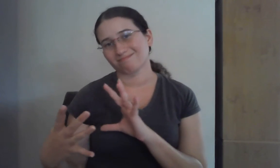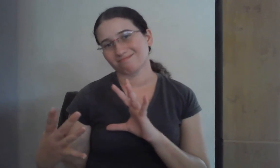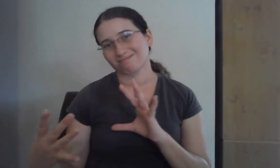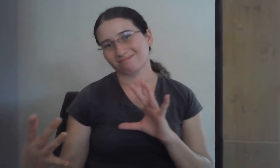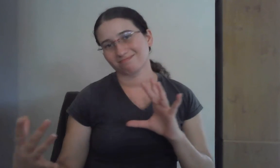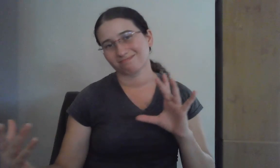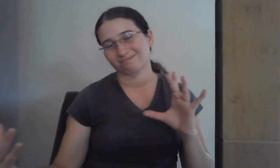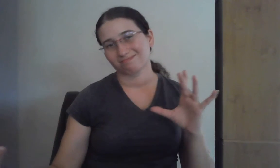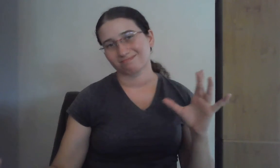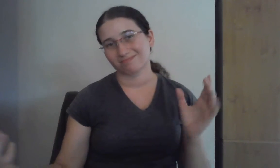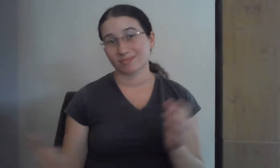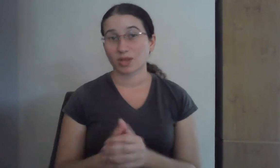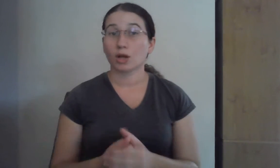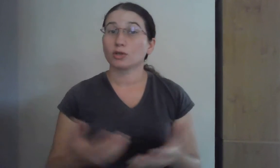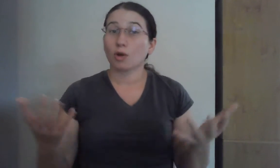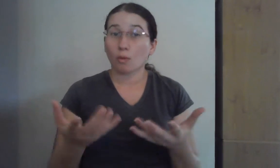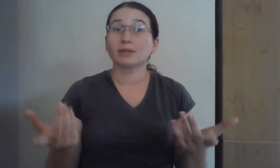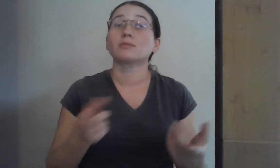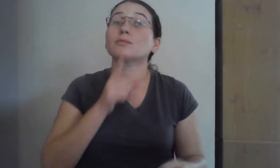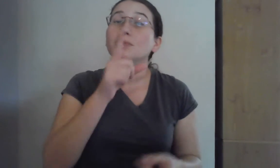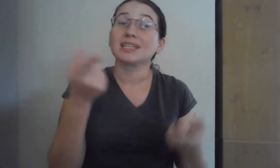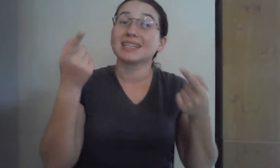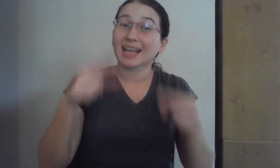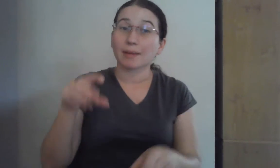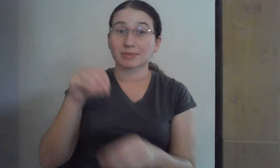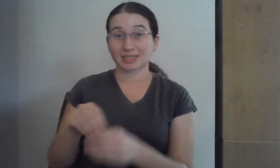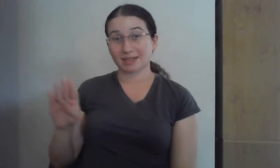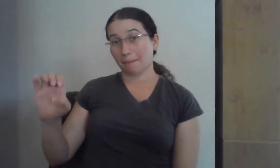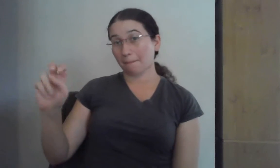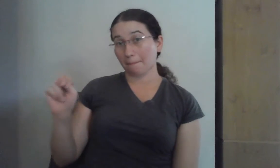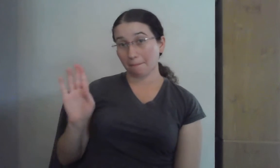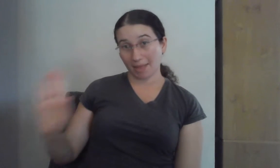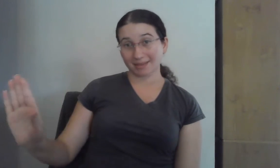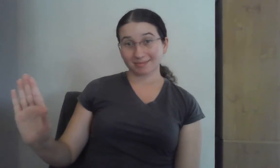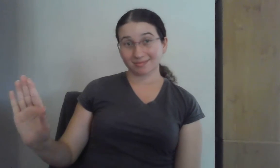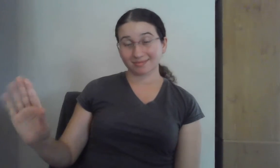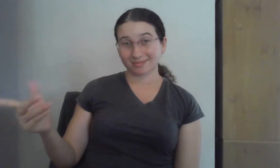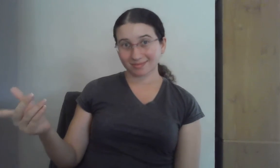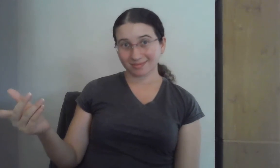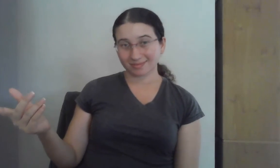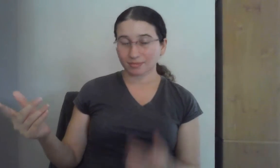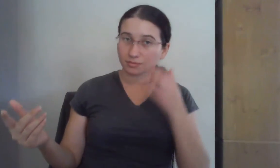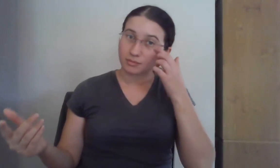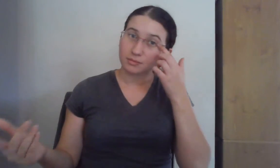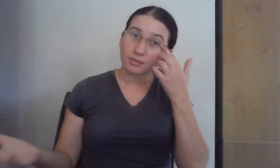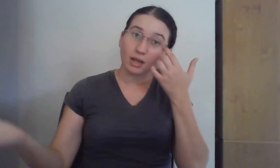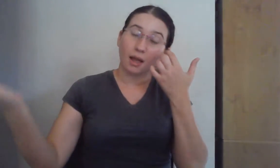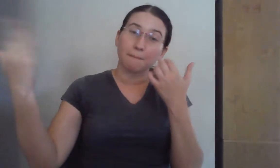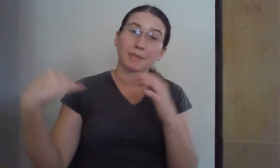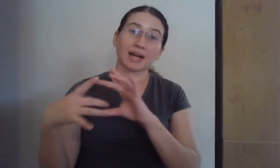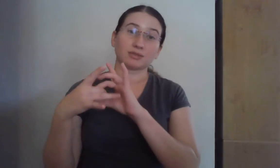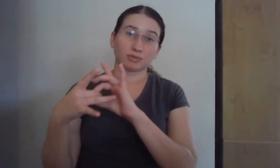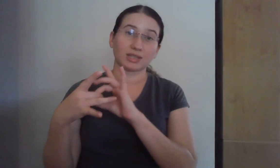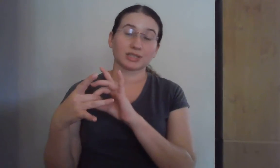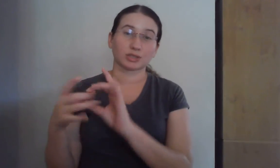Are you ready for what was going on in Ben's headset? He'd been deeply hurt by a past relationship, was